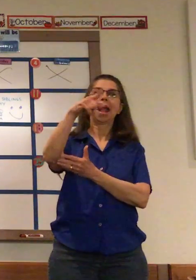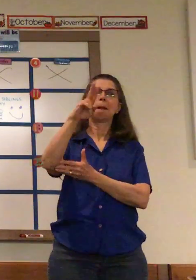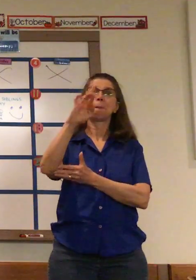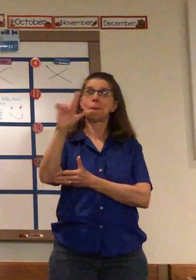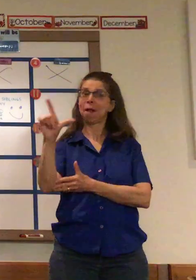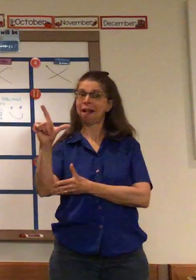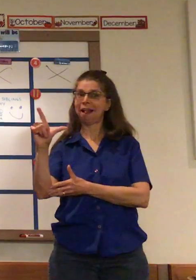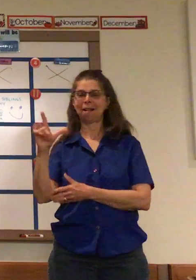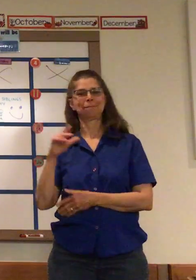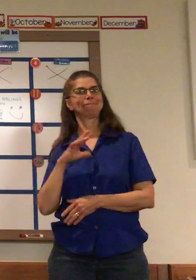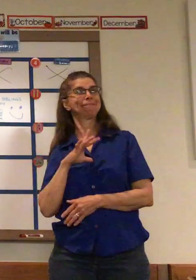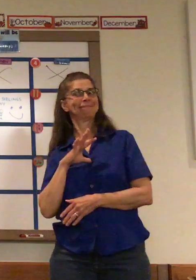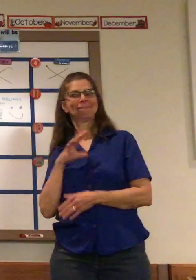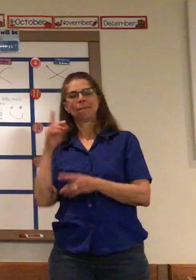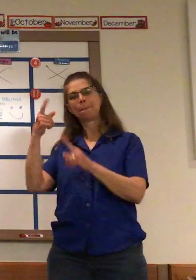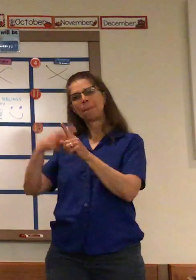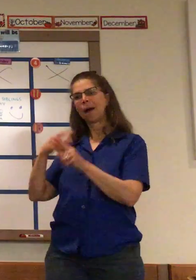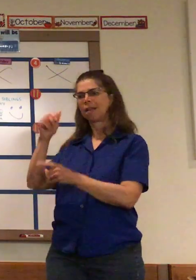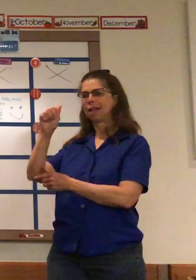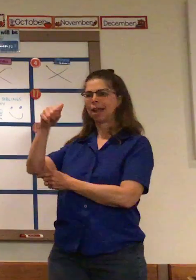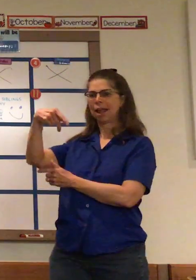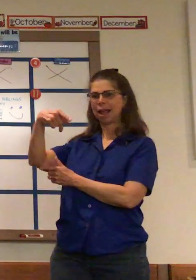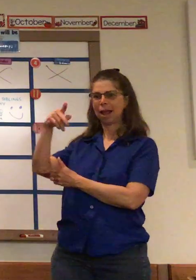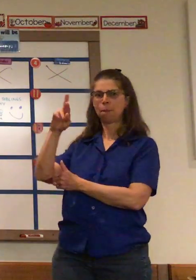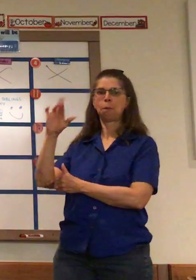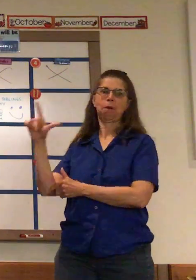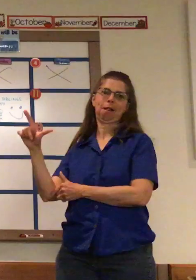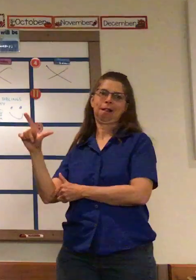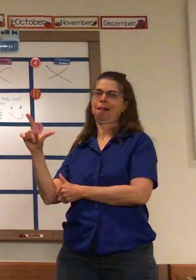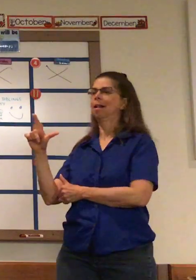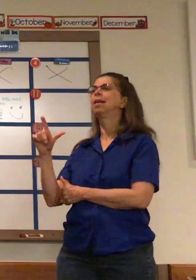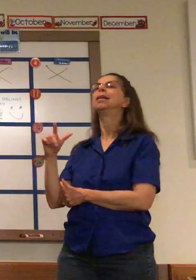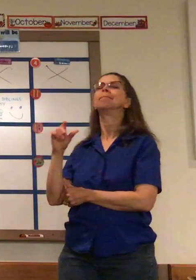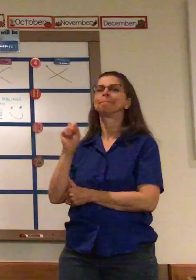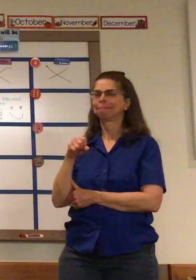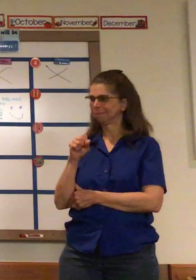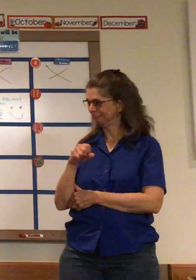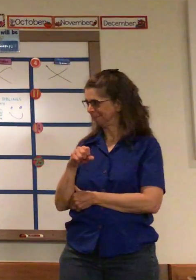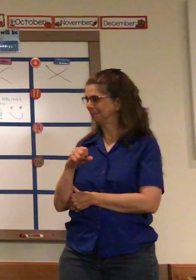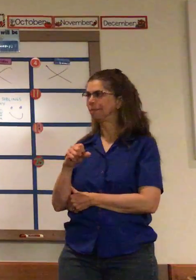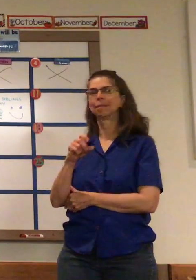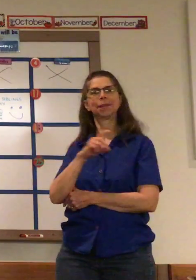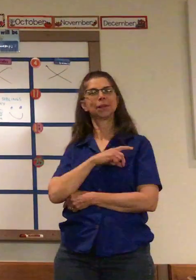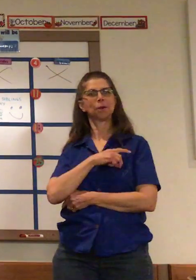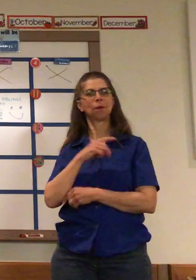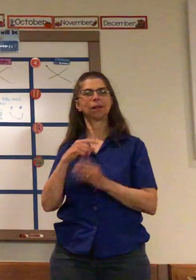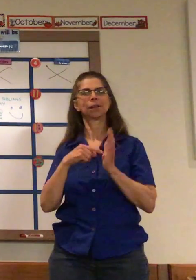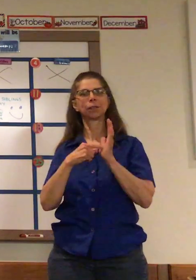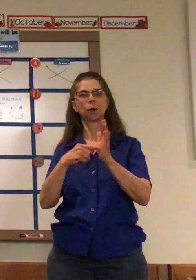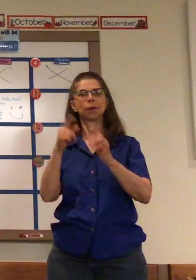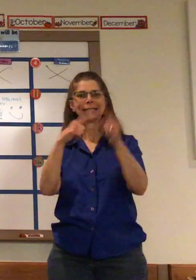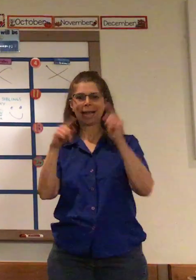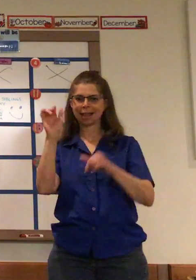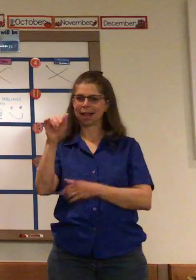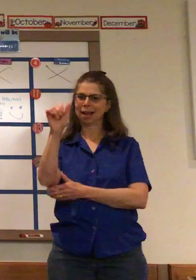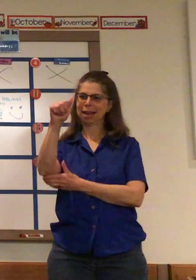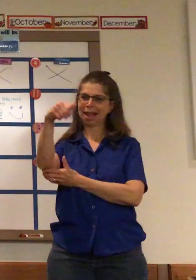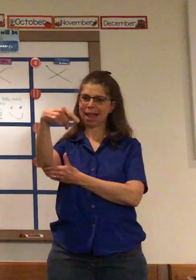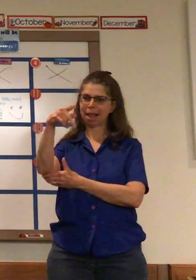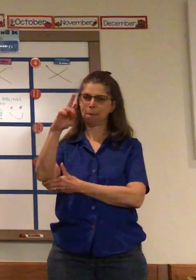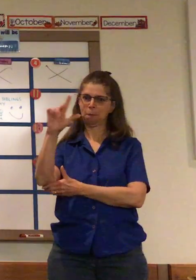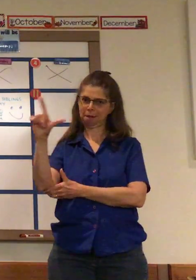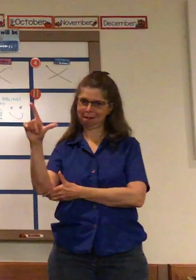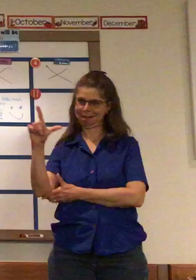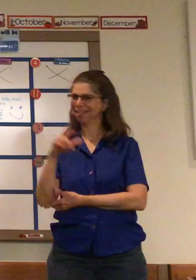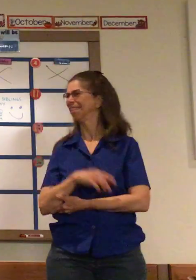April. April, the month of April. And Dorothy is gonna show us how you can sign April.